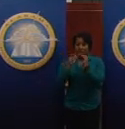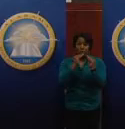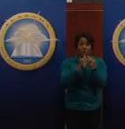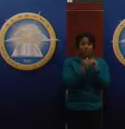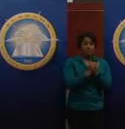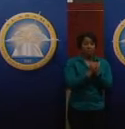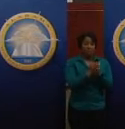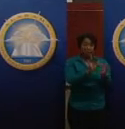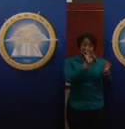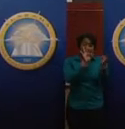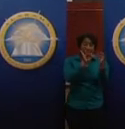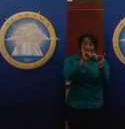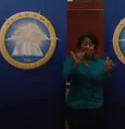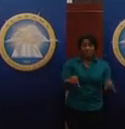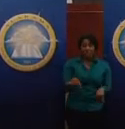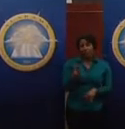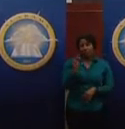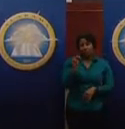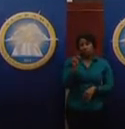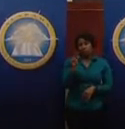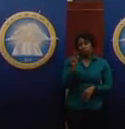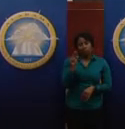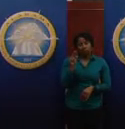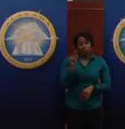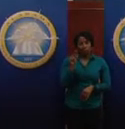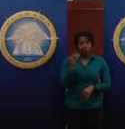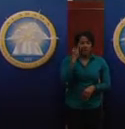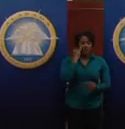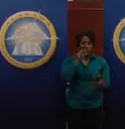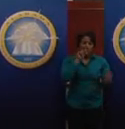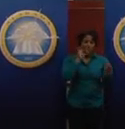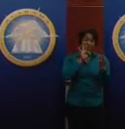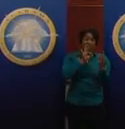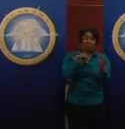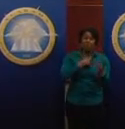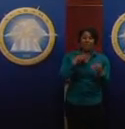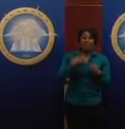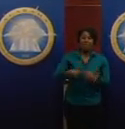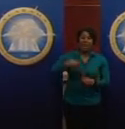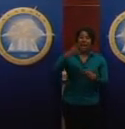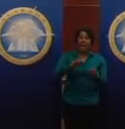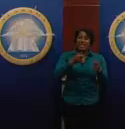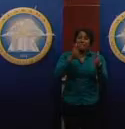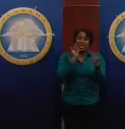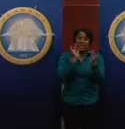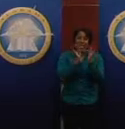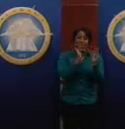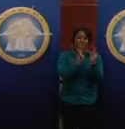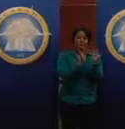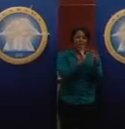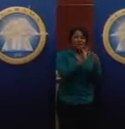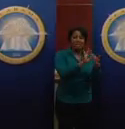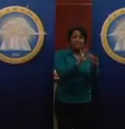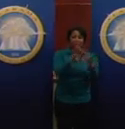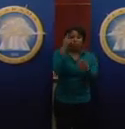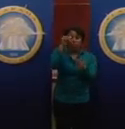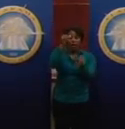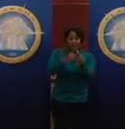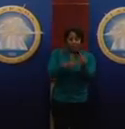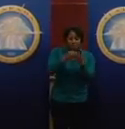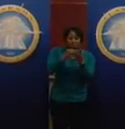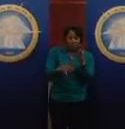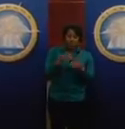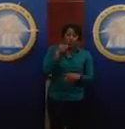system. In a perfect world, we would have a high-speed internet connection to every child's home